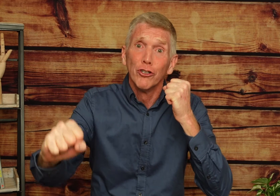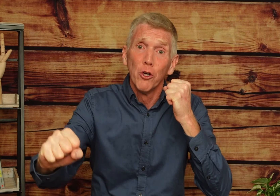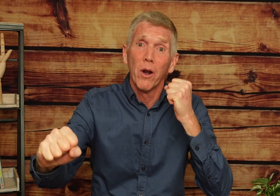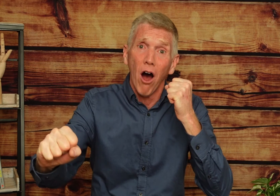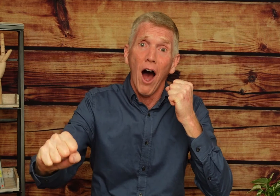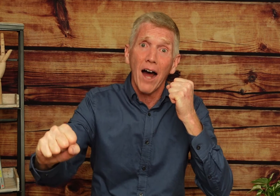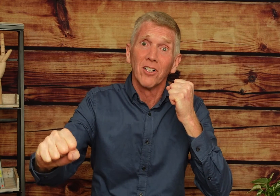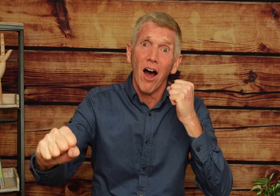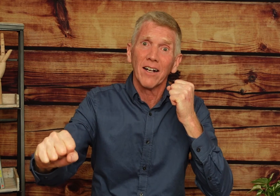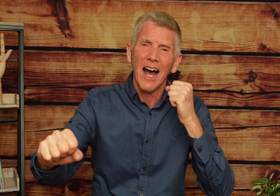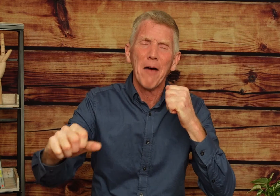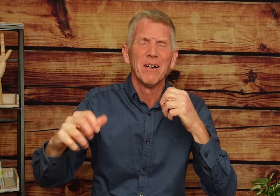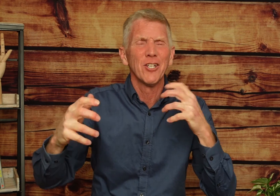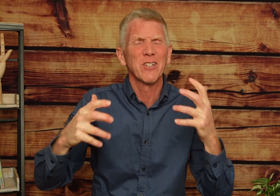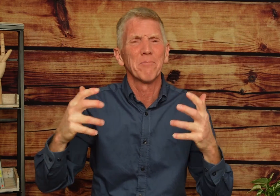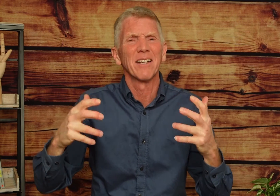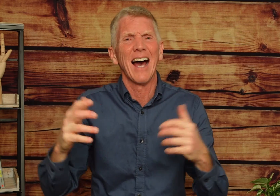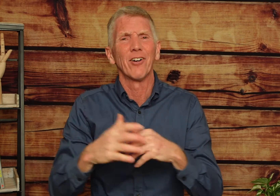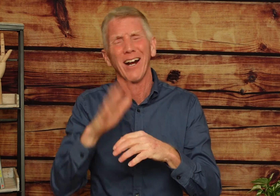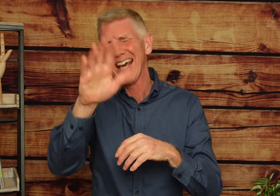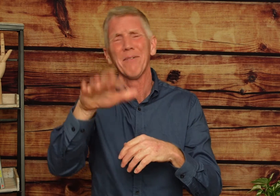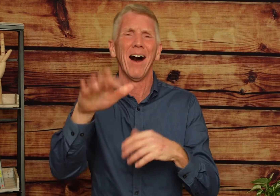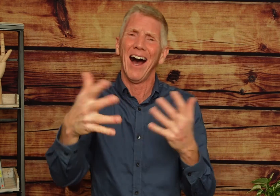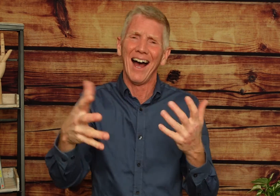went on and on and on, but you leave a bit lighter heart. Hey, come on,